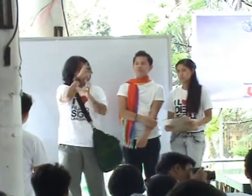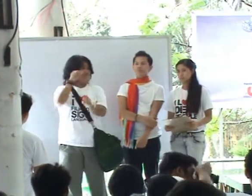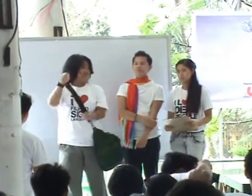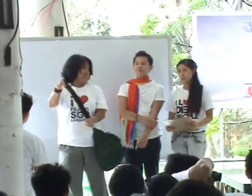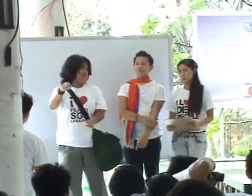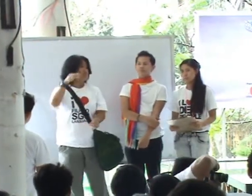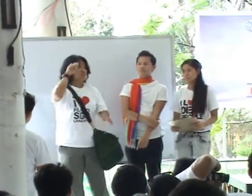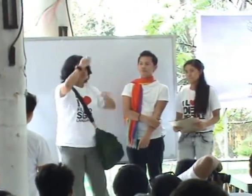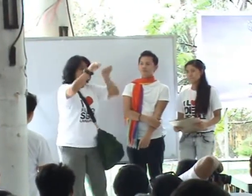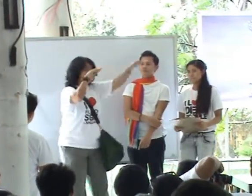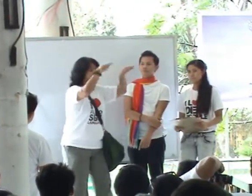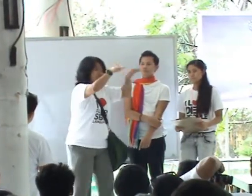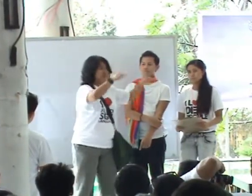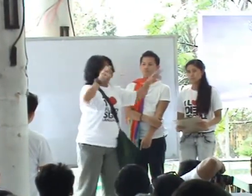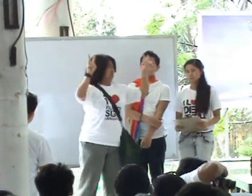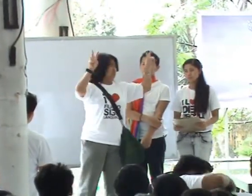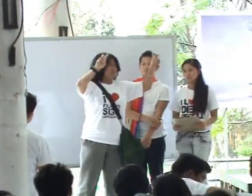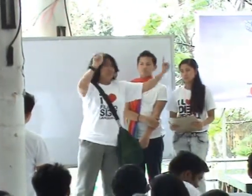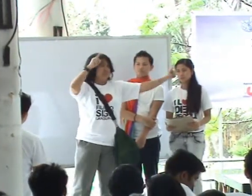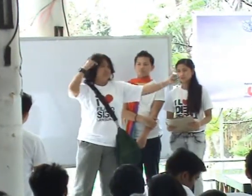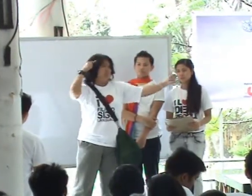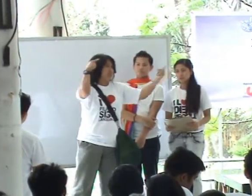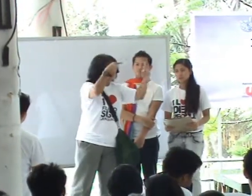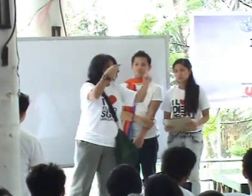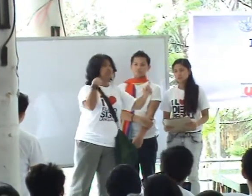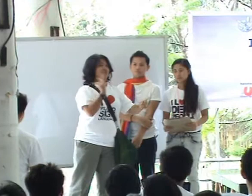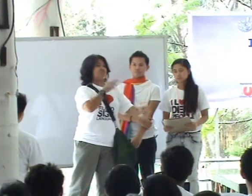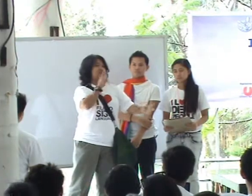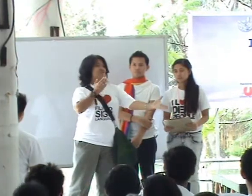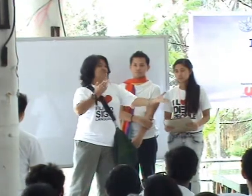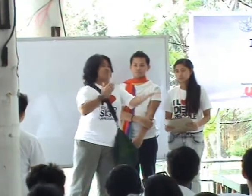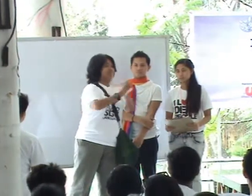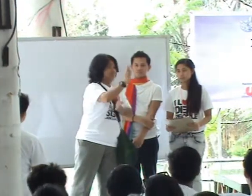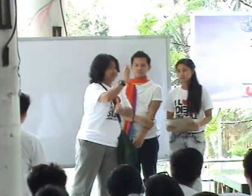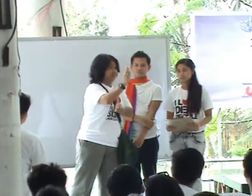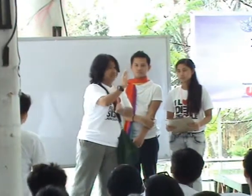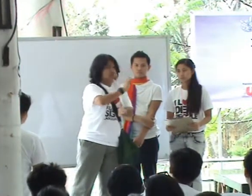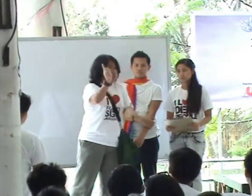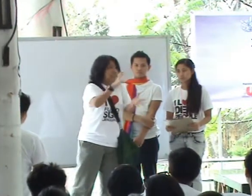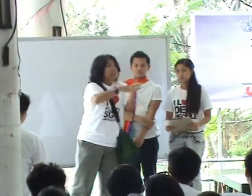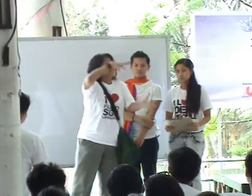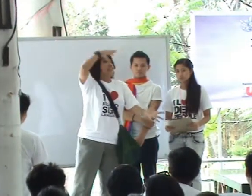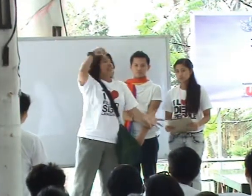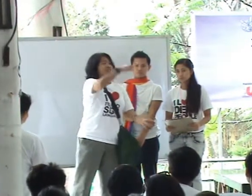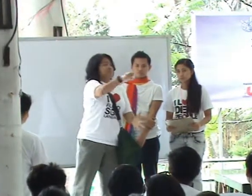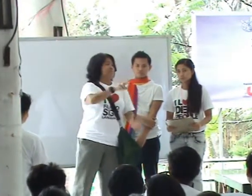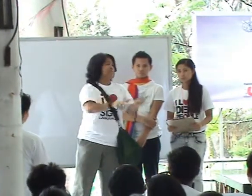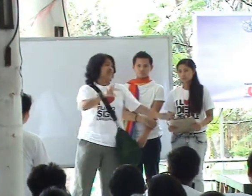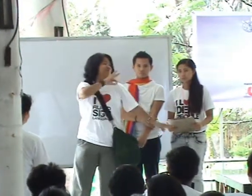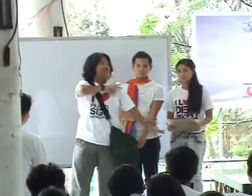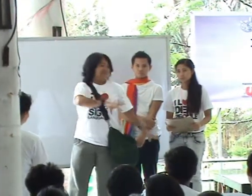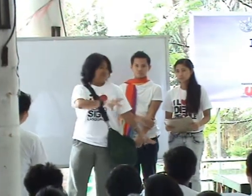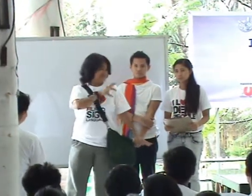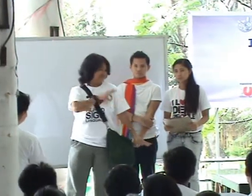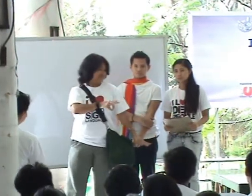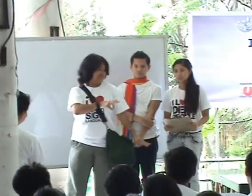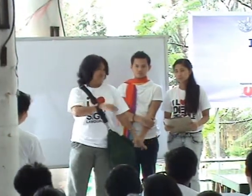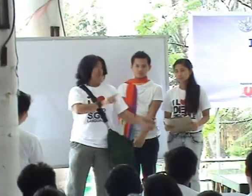Although kulang sa tulog and everything, but still, yung goal nga natin regarding sa rights, we should learn and we should benefit